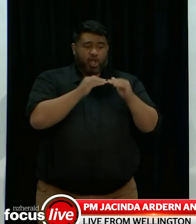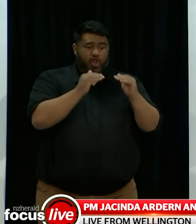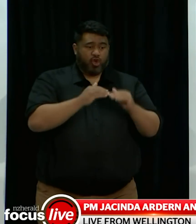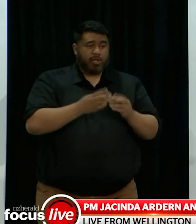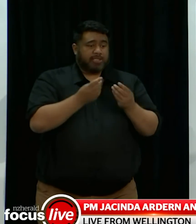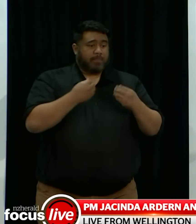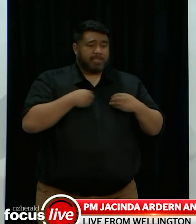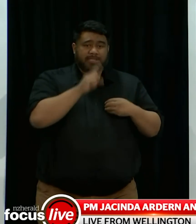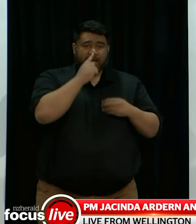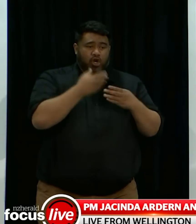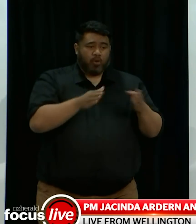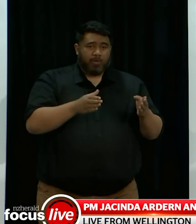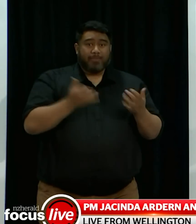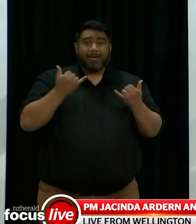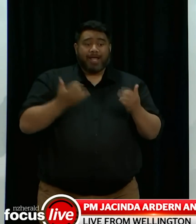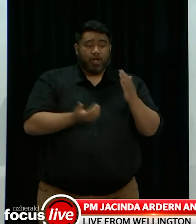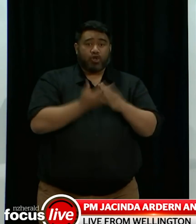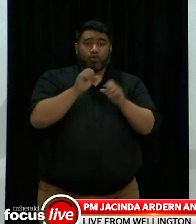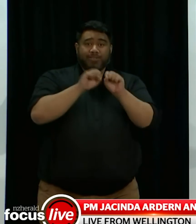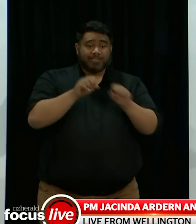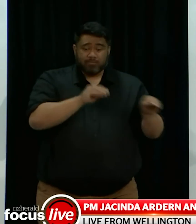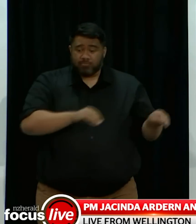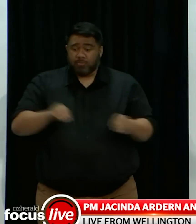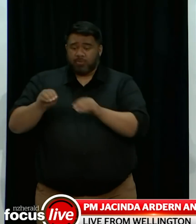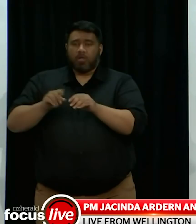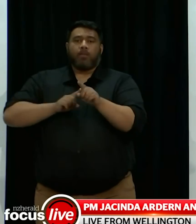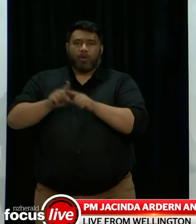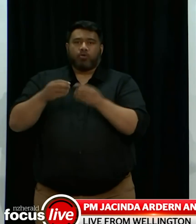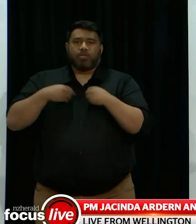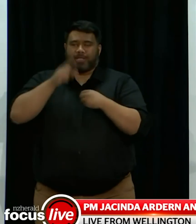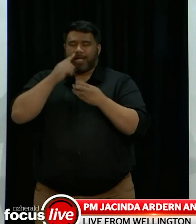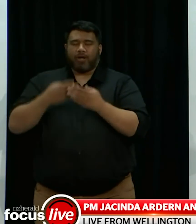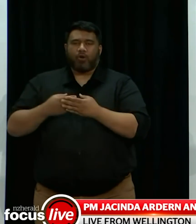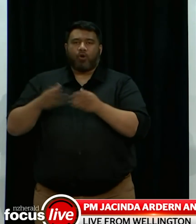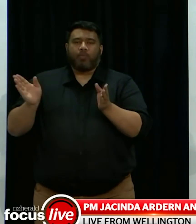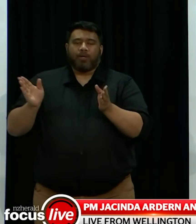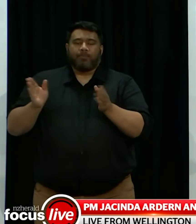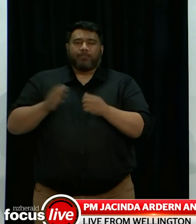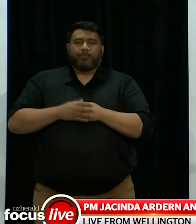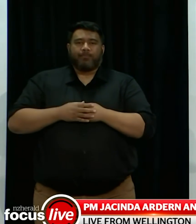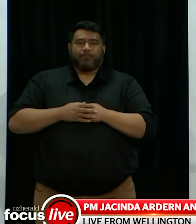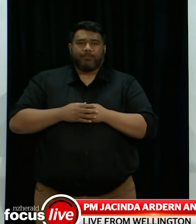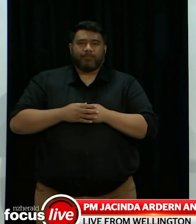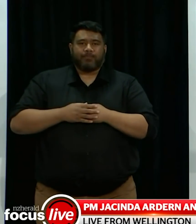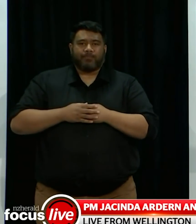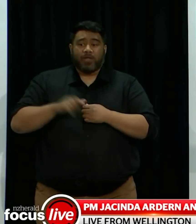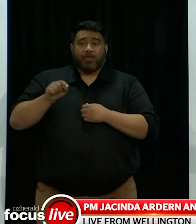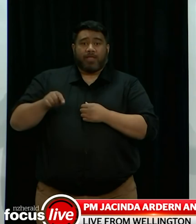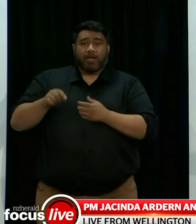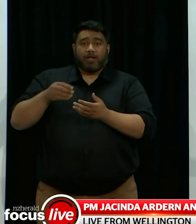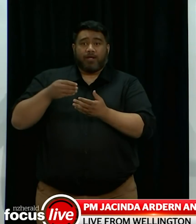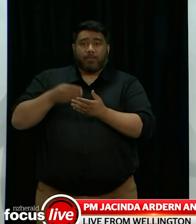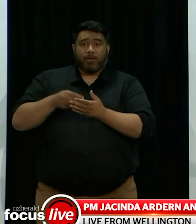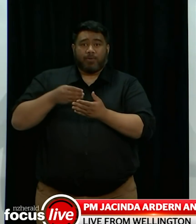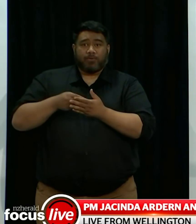is worth noting that this transition payment is in addition to the final wage subsidy and resurgent support payments, which opened